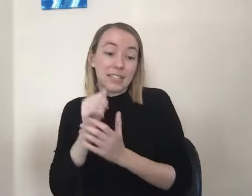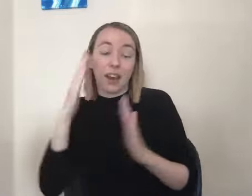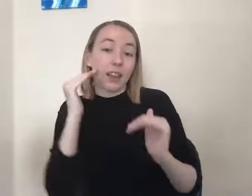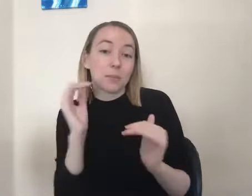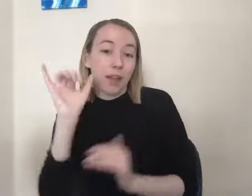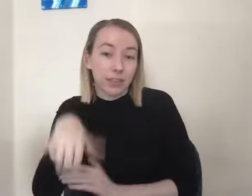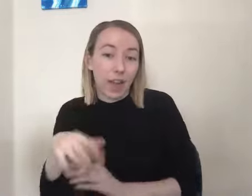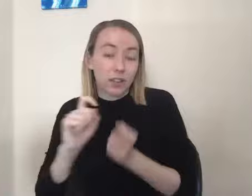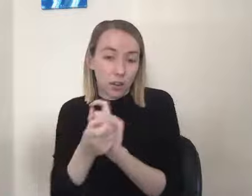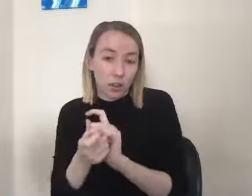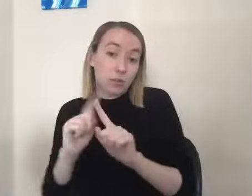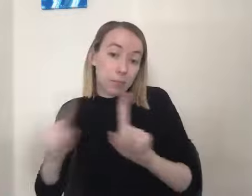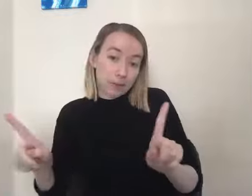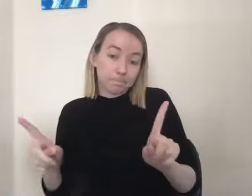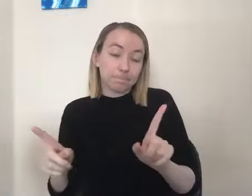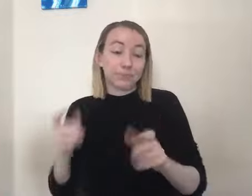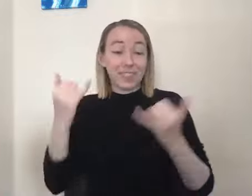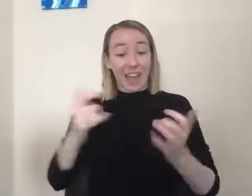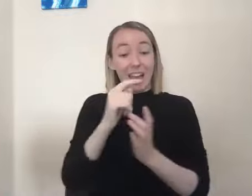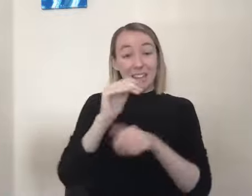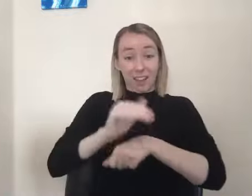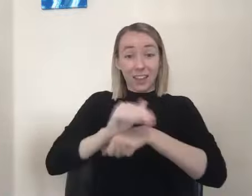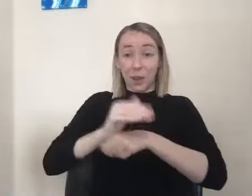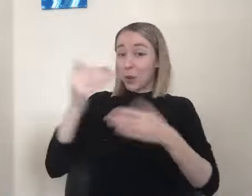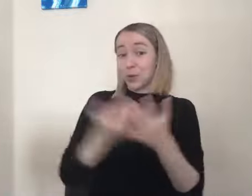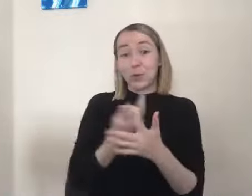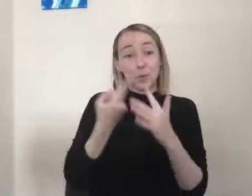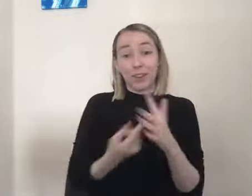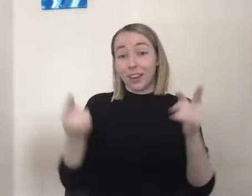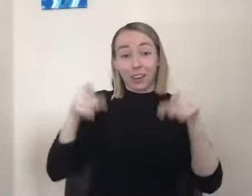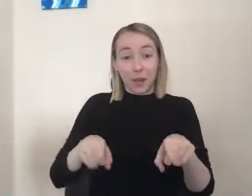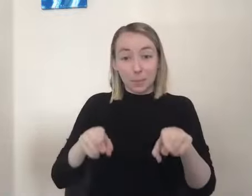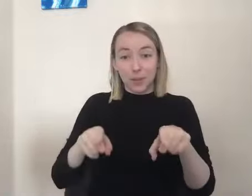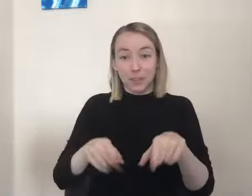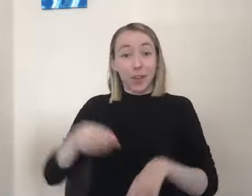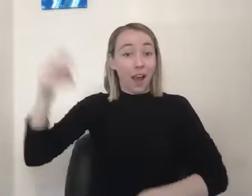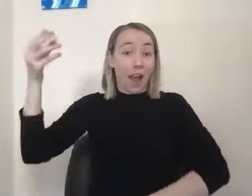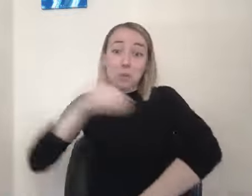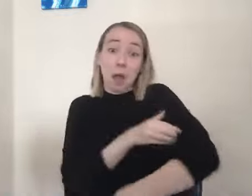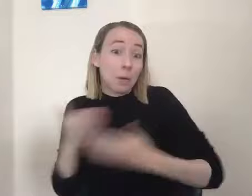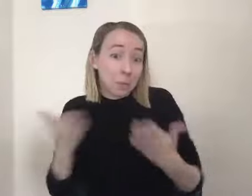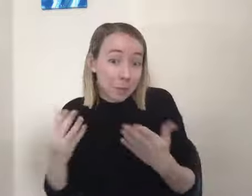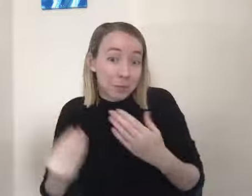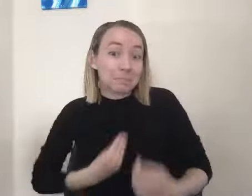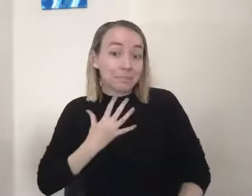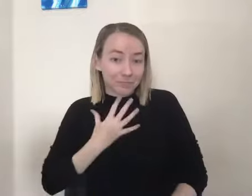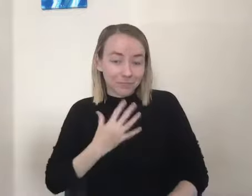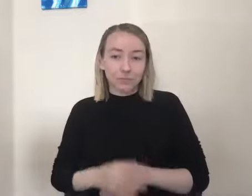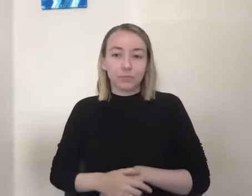whole God incident, because I had no intentions of leaving Glasgow or anything like it, and I know my husband didn't either. But on